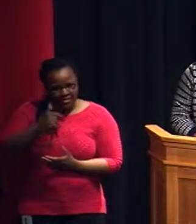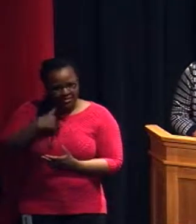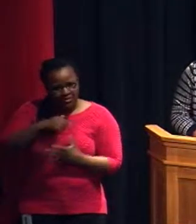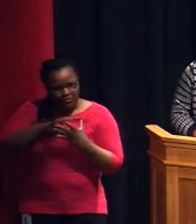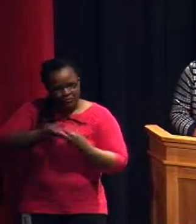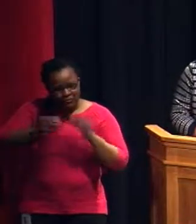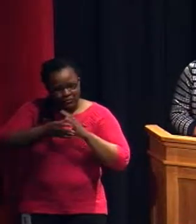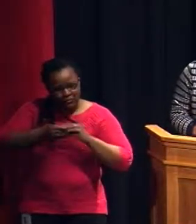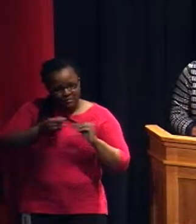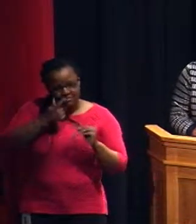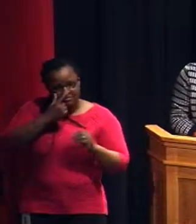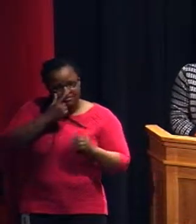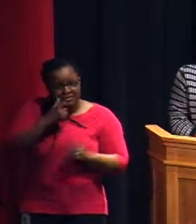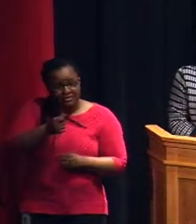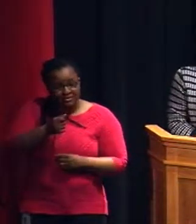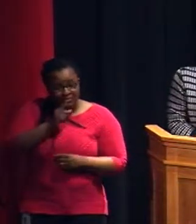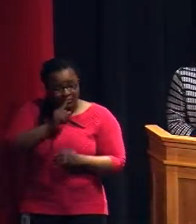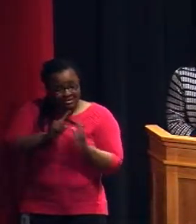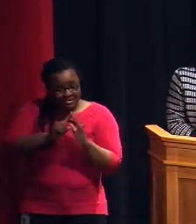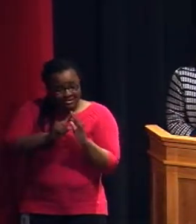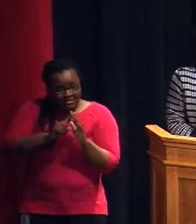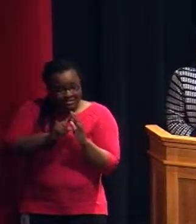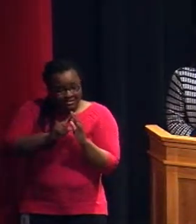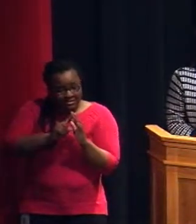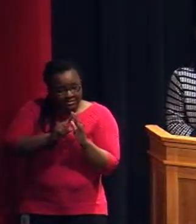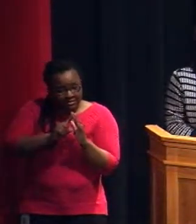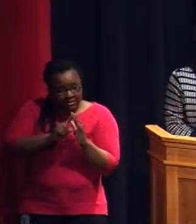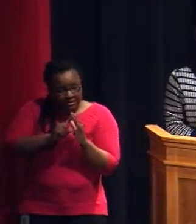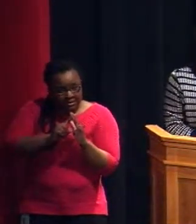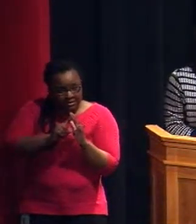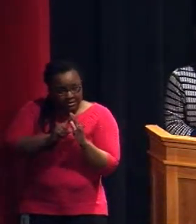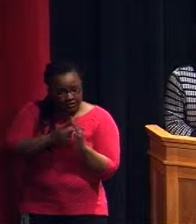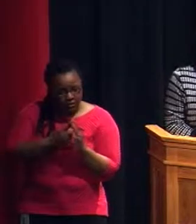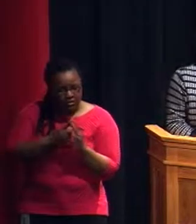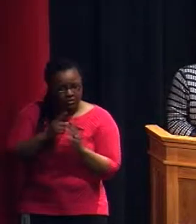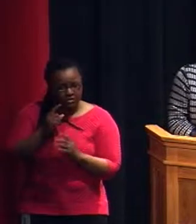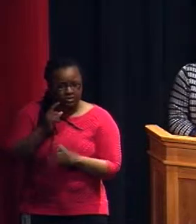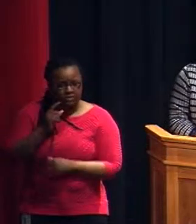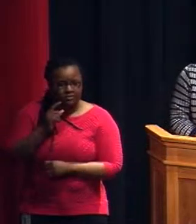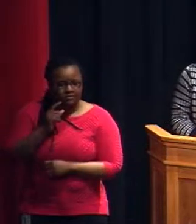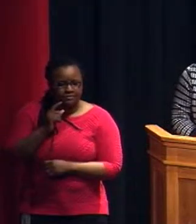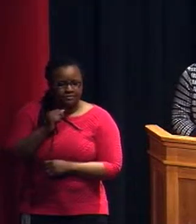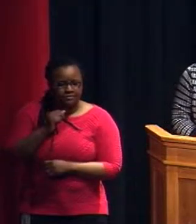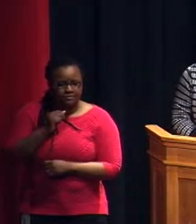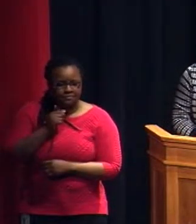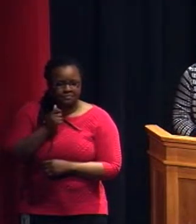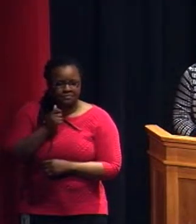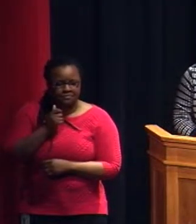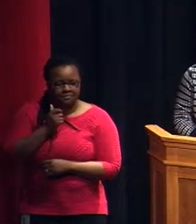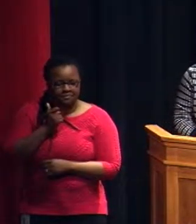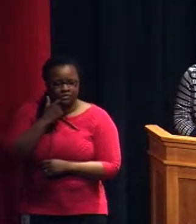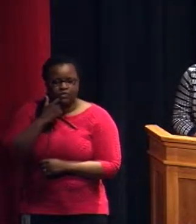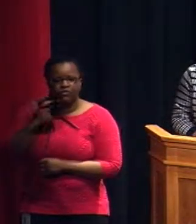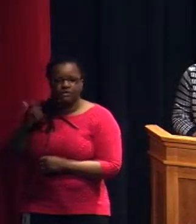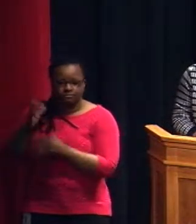just started 10 years in EC Glass after the heroic events that happened